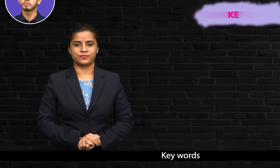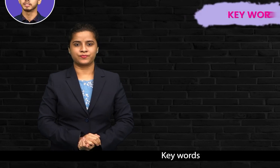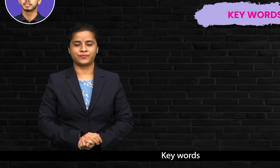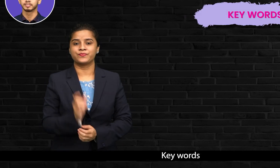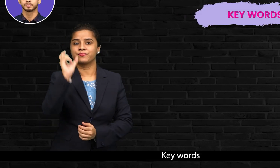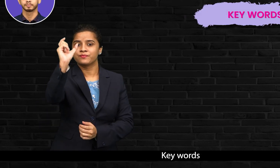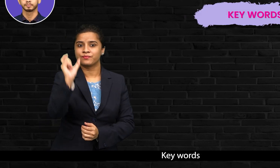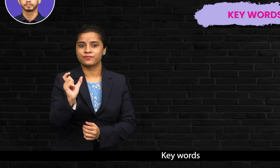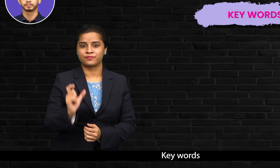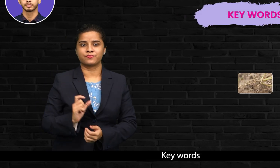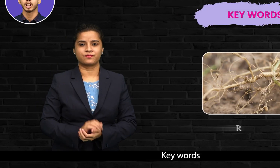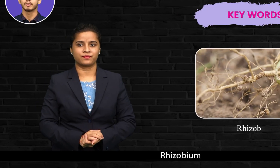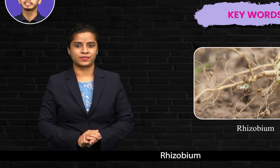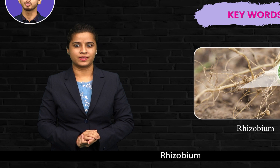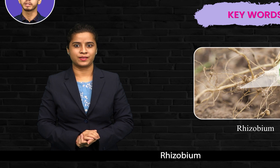Keywords: